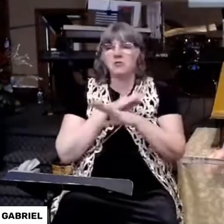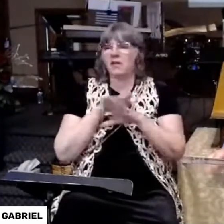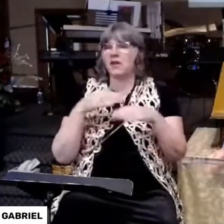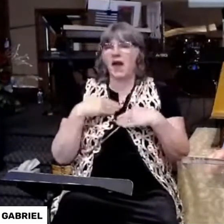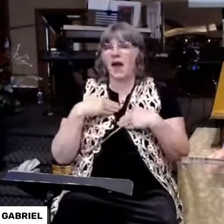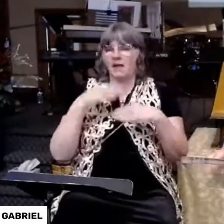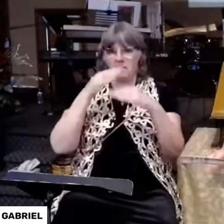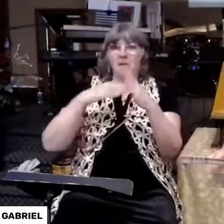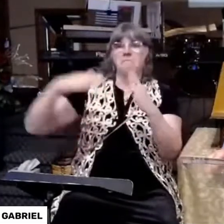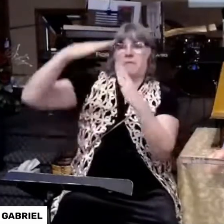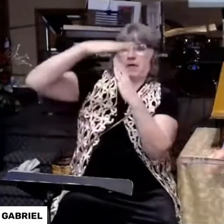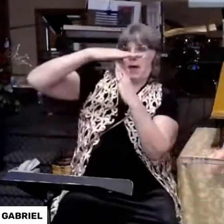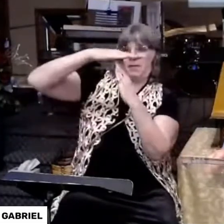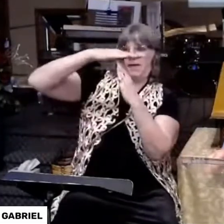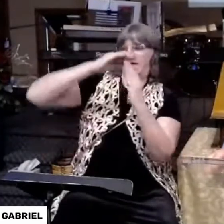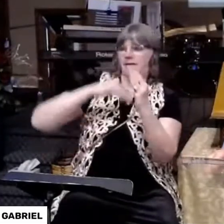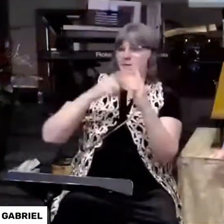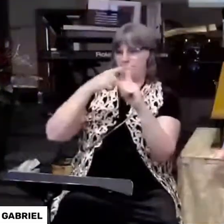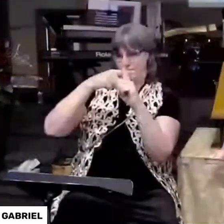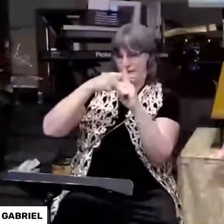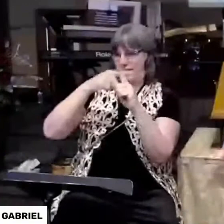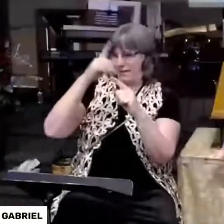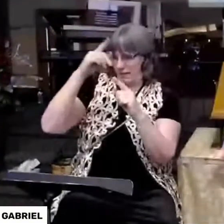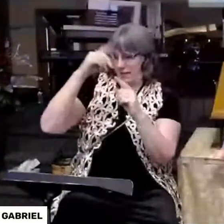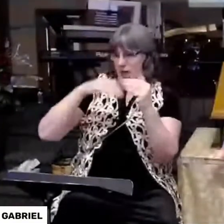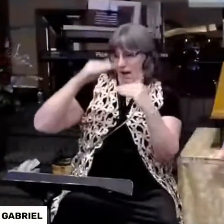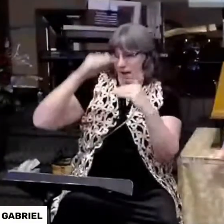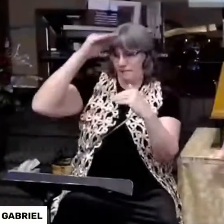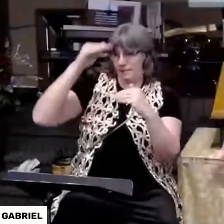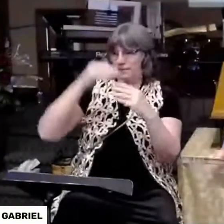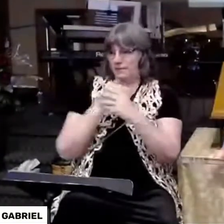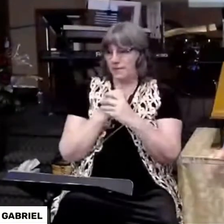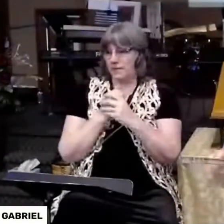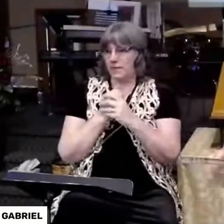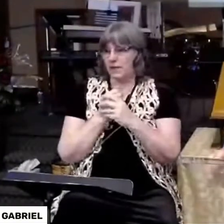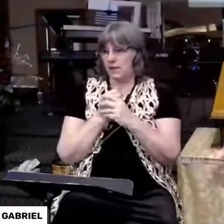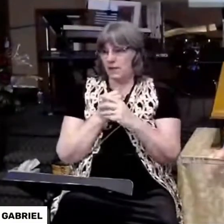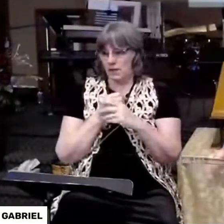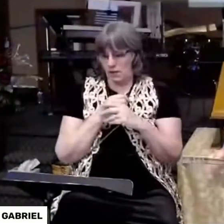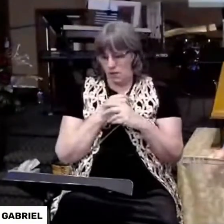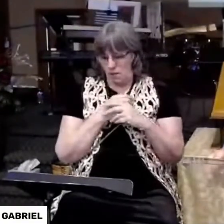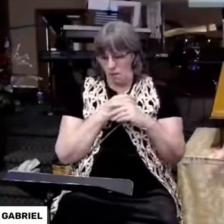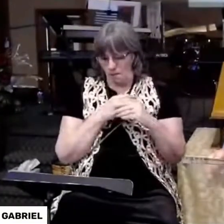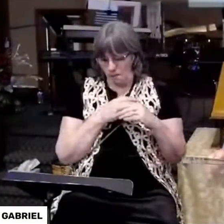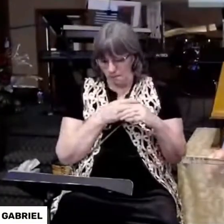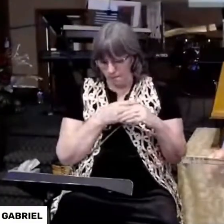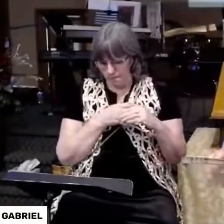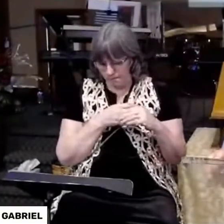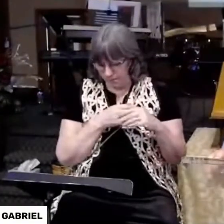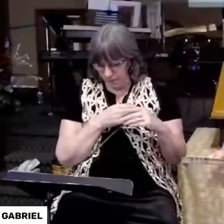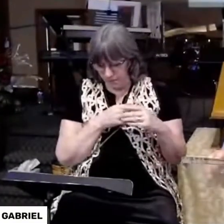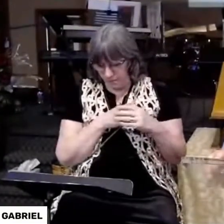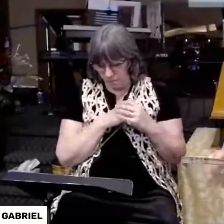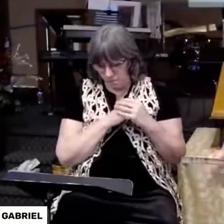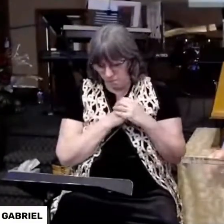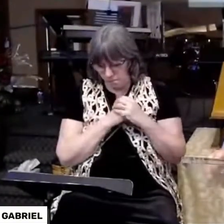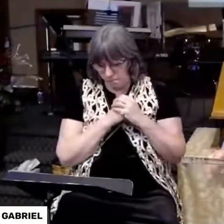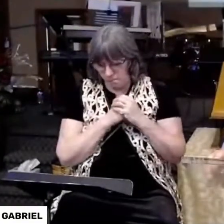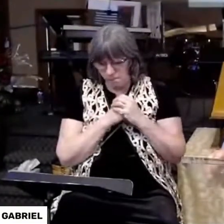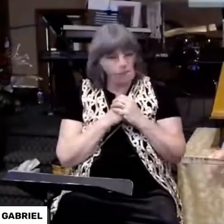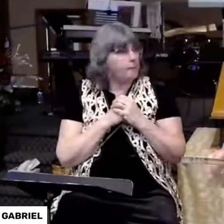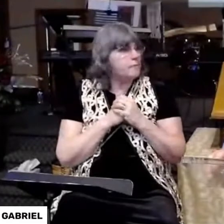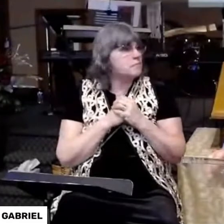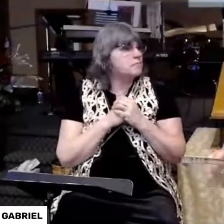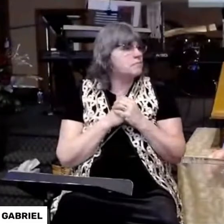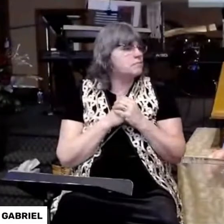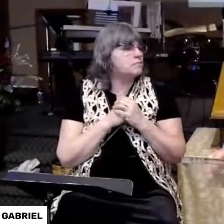the word Torah is used in Hebrew often in a way that would be without the capital T. Like, and even in the